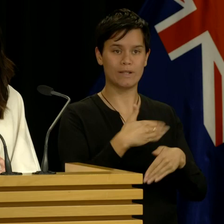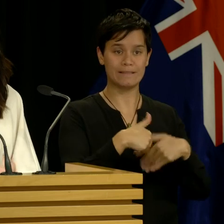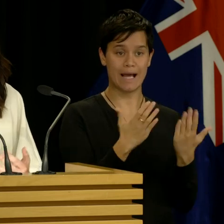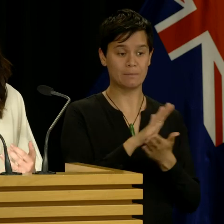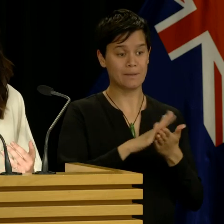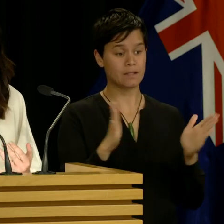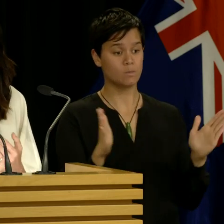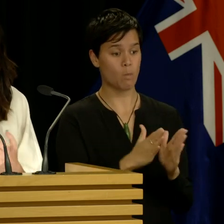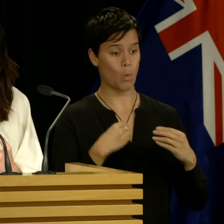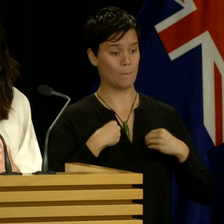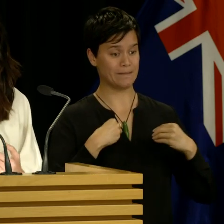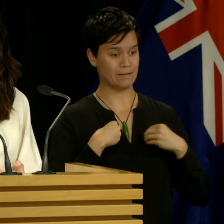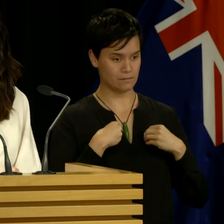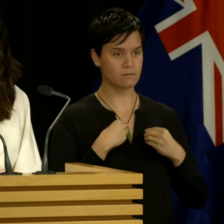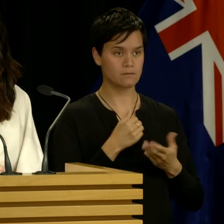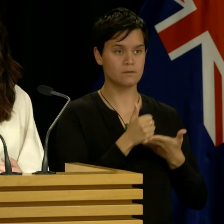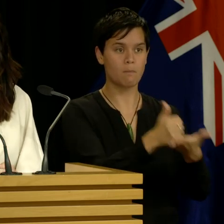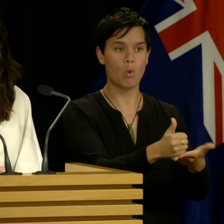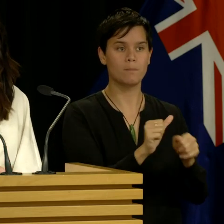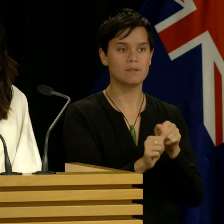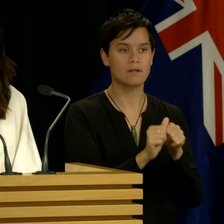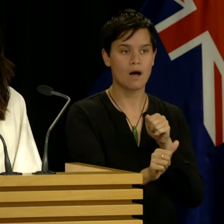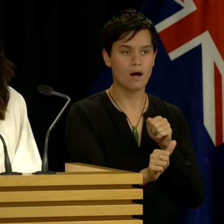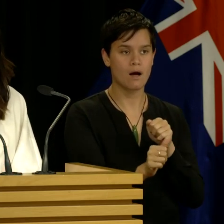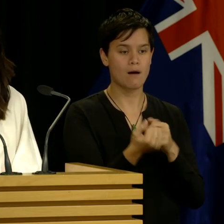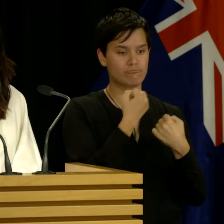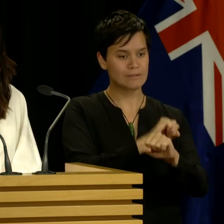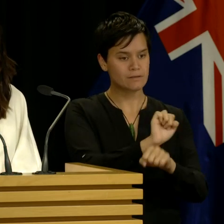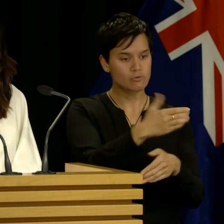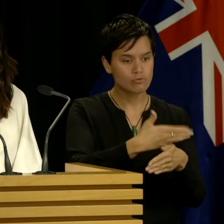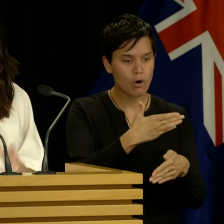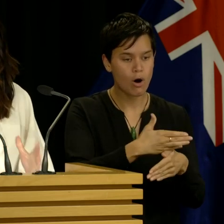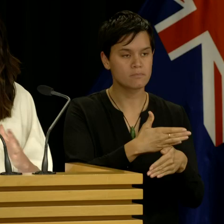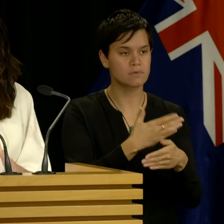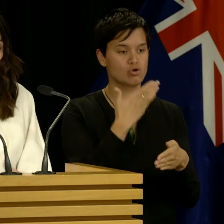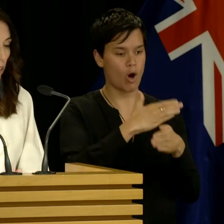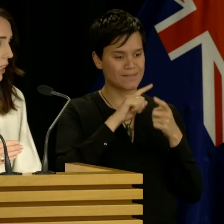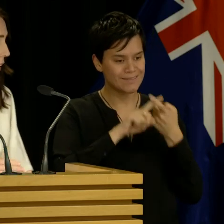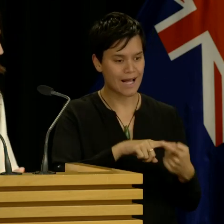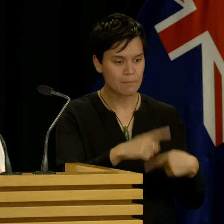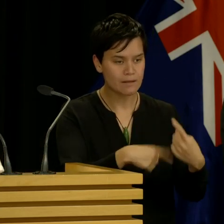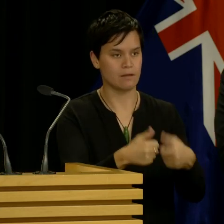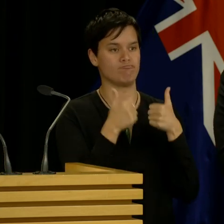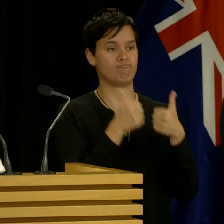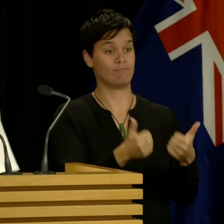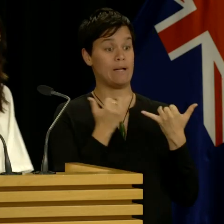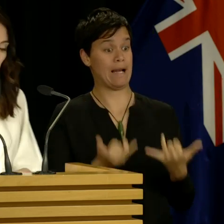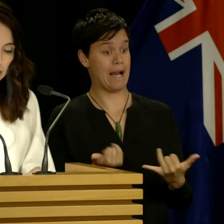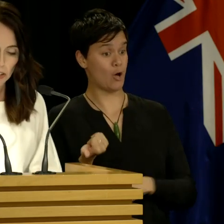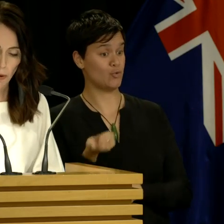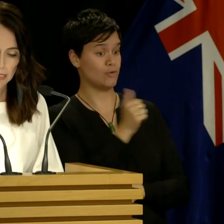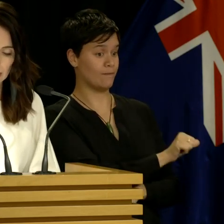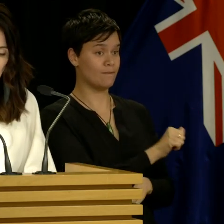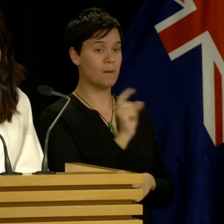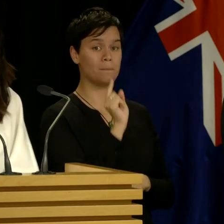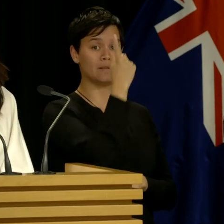also know we need to more broadly protect jobs and have a mind to business sustainability. So on that front, I'd like to now turn to